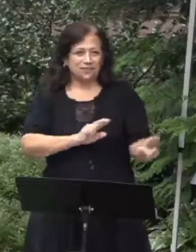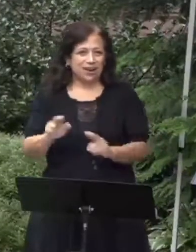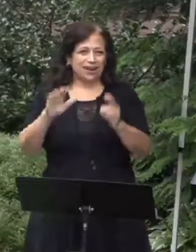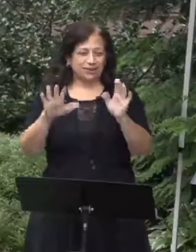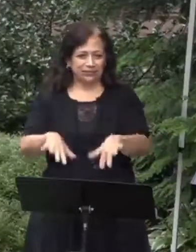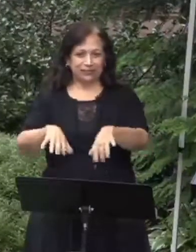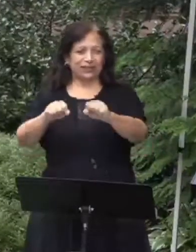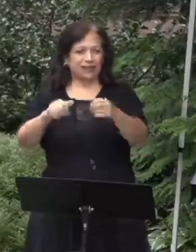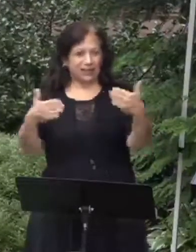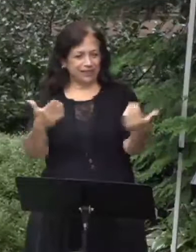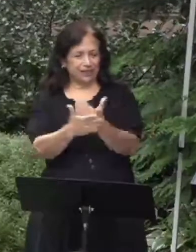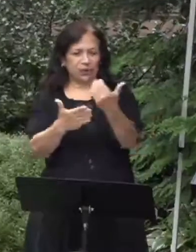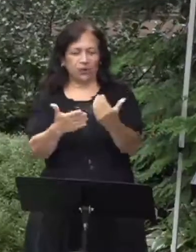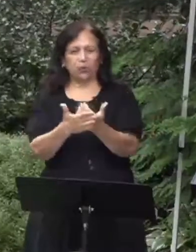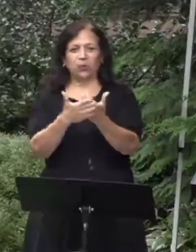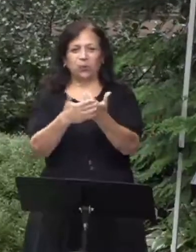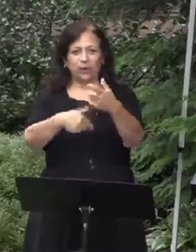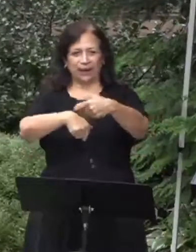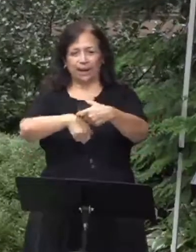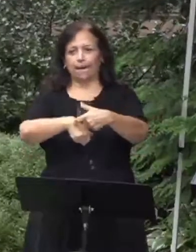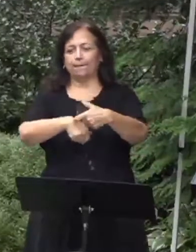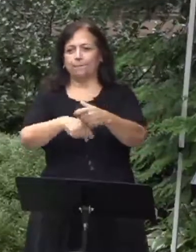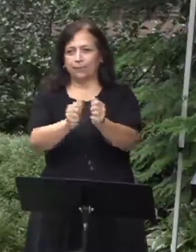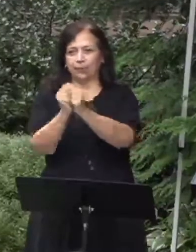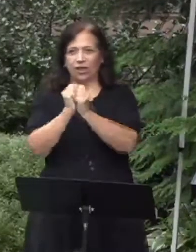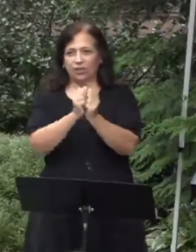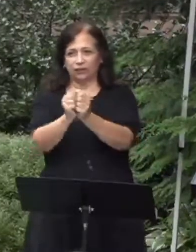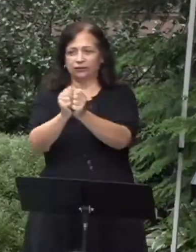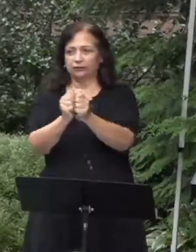step into this new time together.